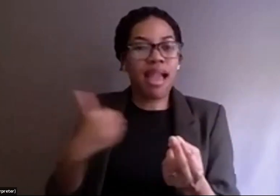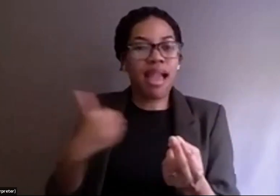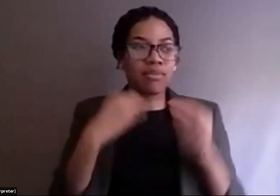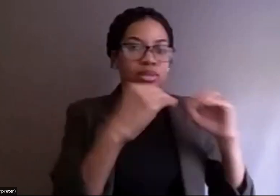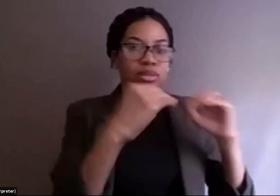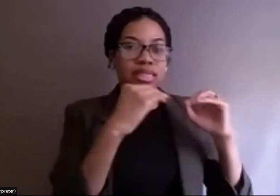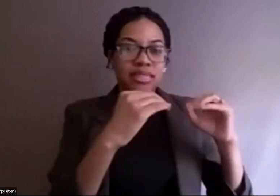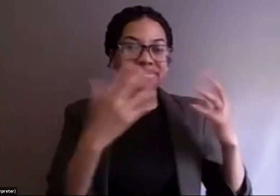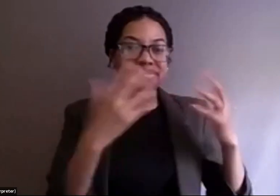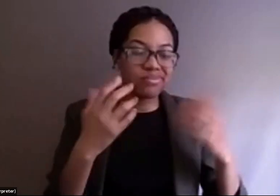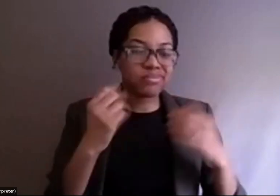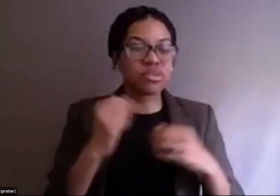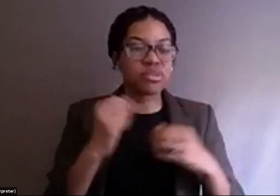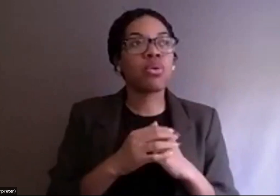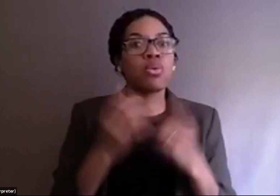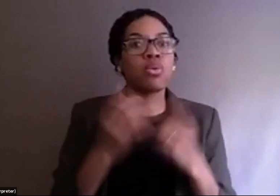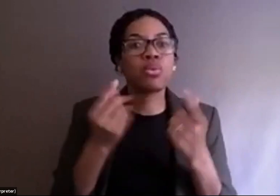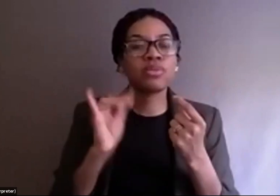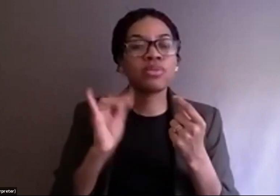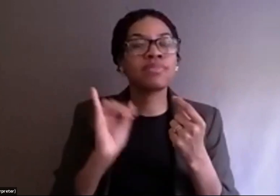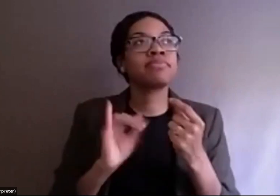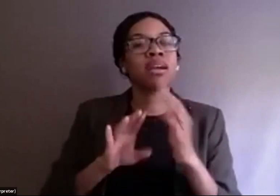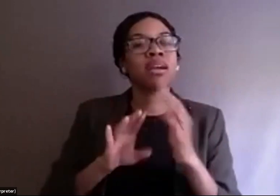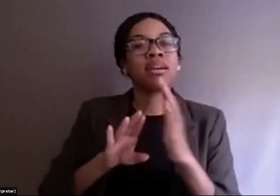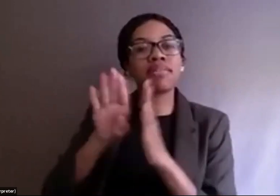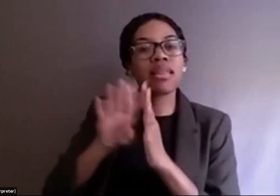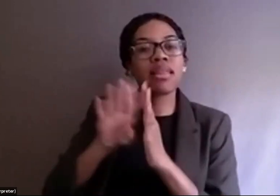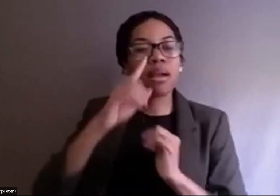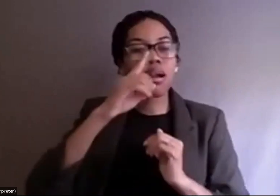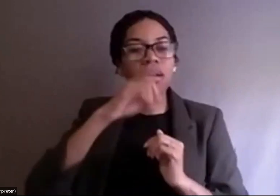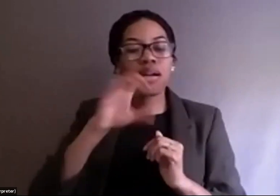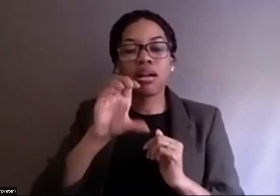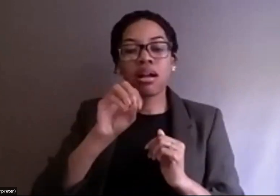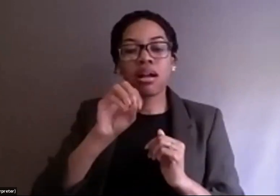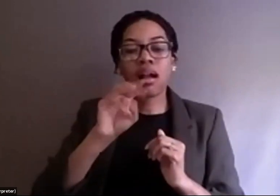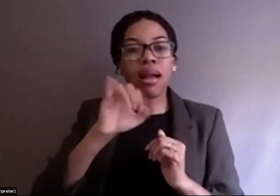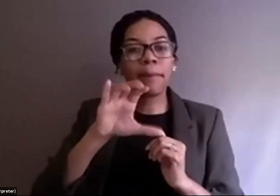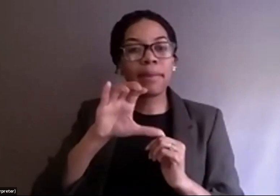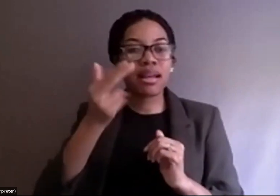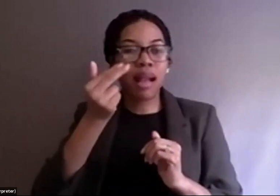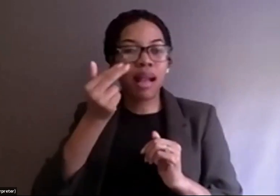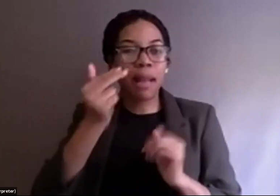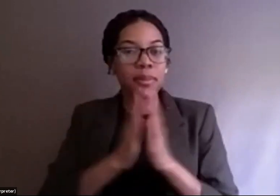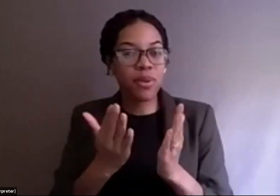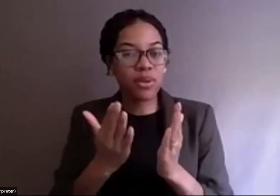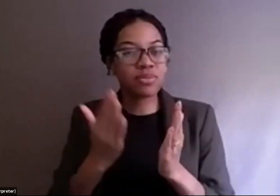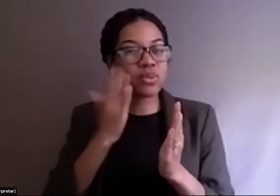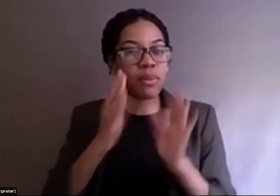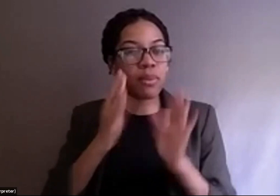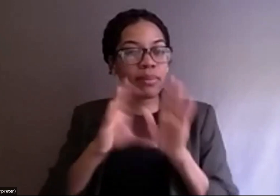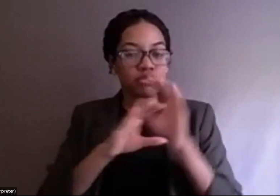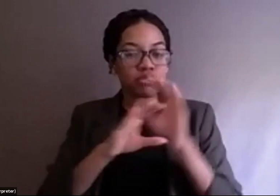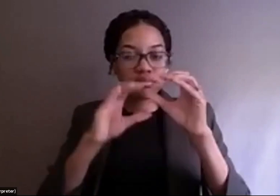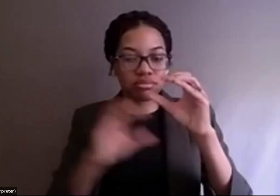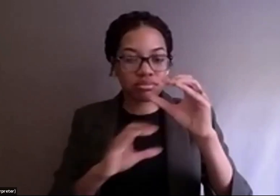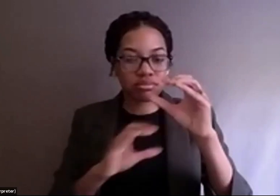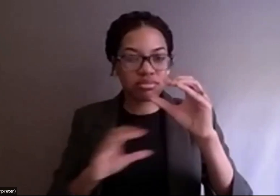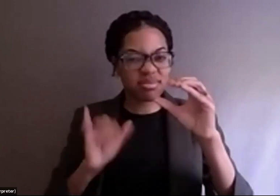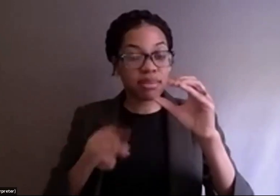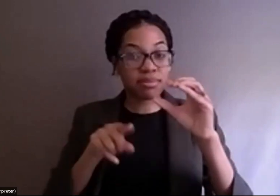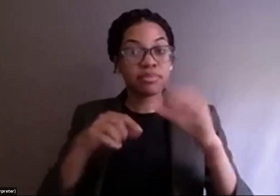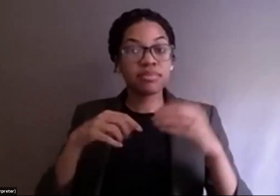And the comic books, we had several comic books. One comic book talked about what is